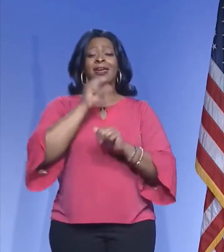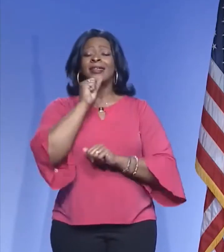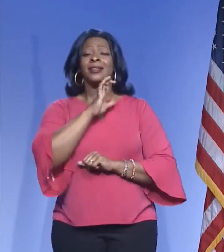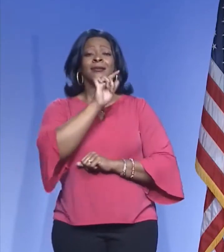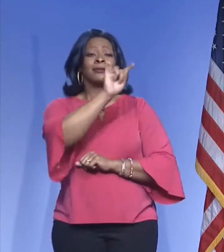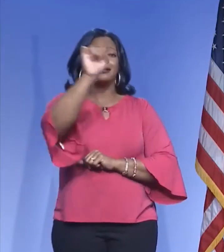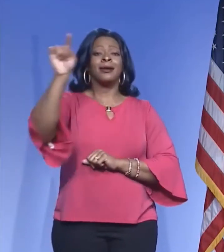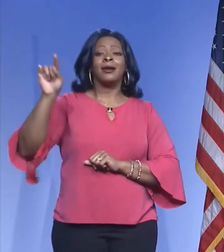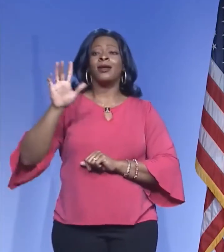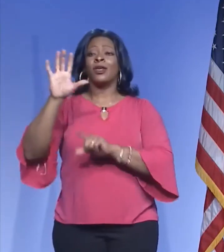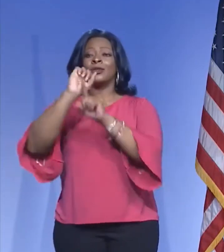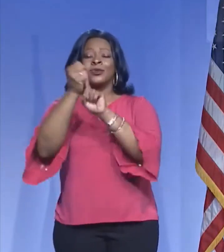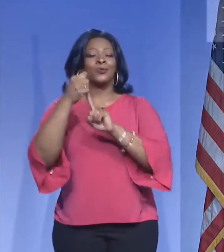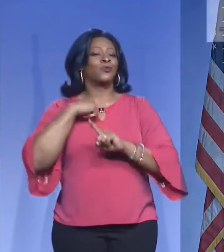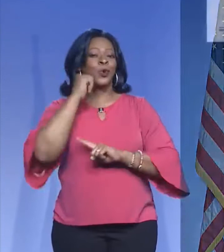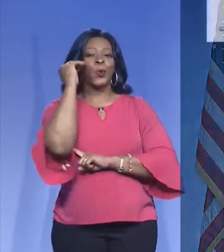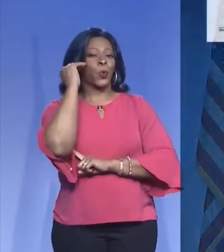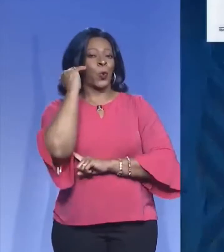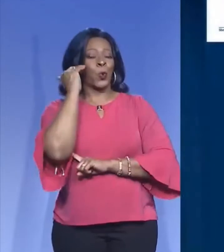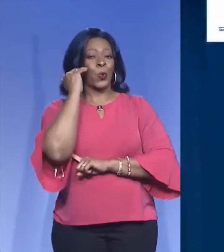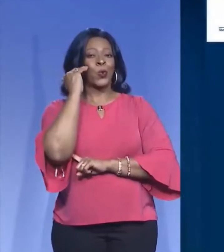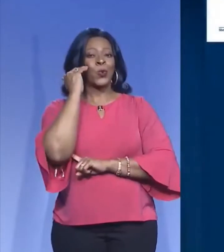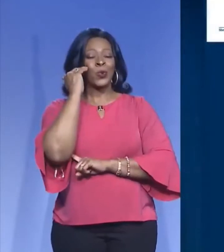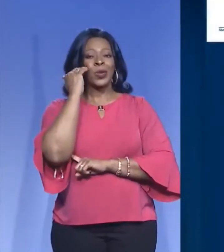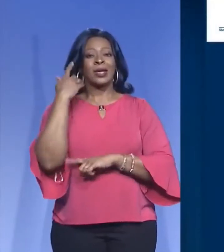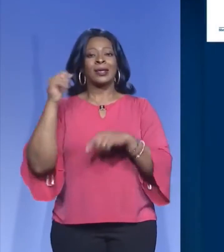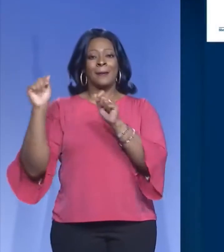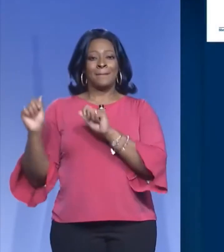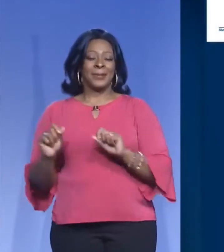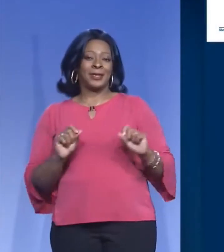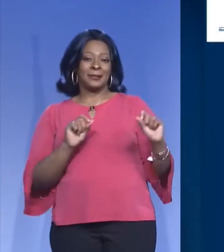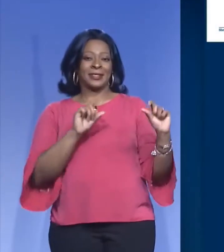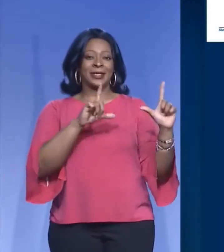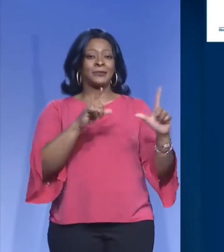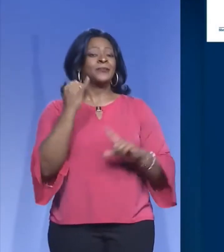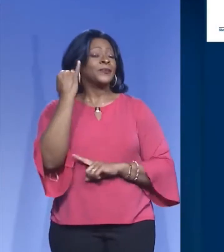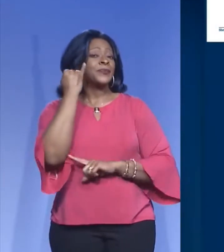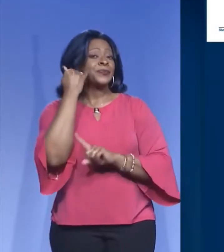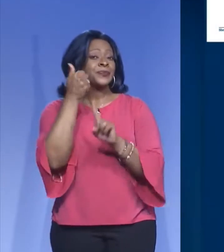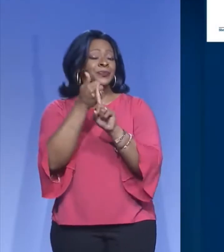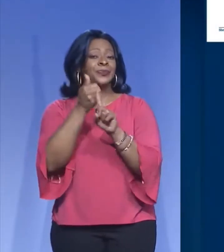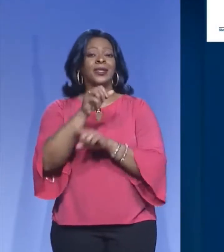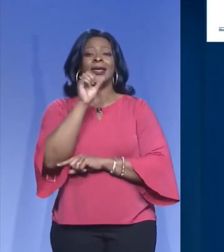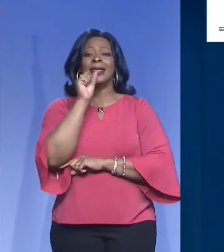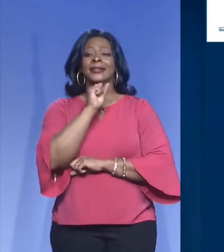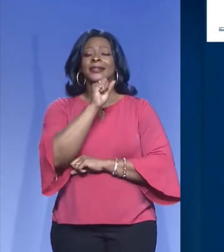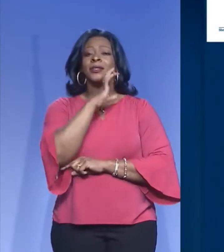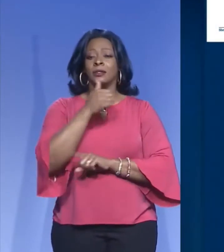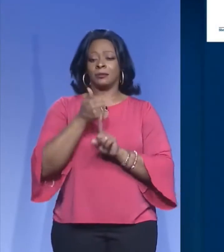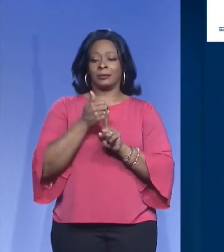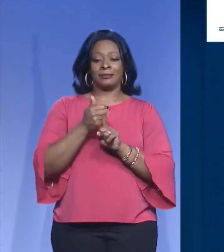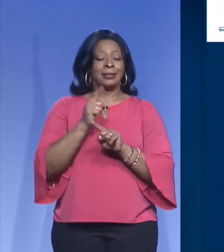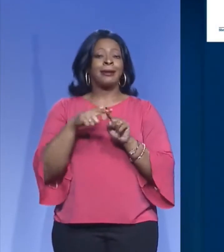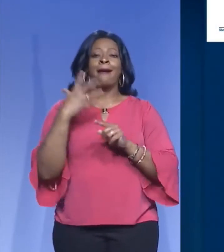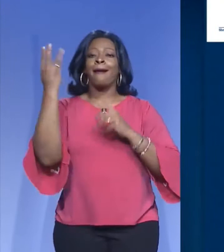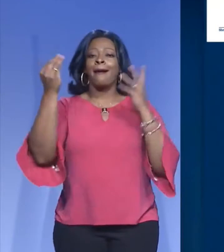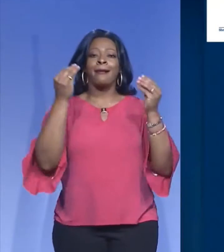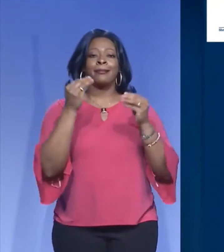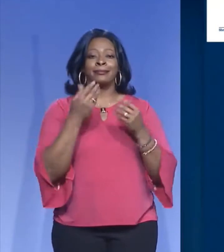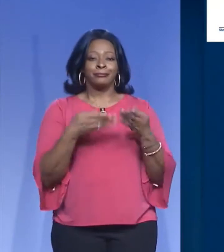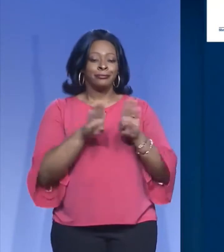this situation. So let's put up the slide. So if you are a senior who is homebound or shut